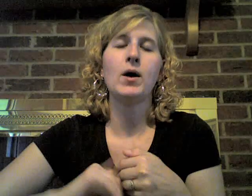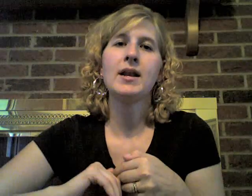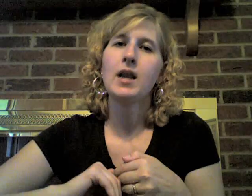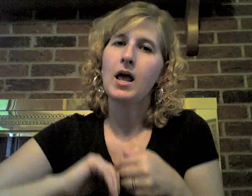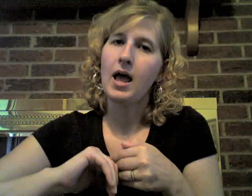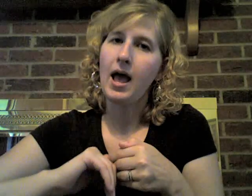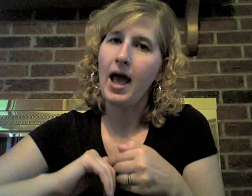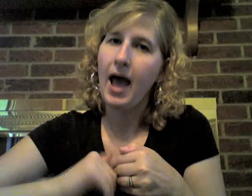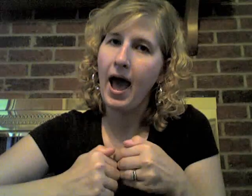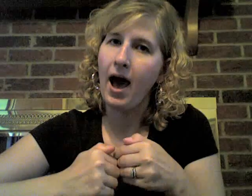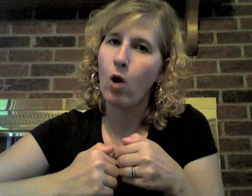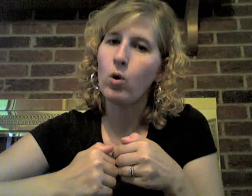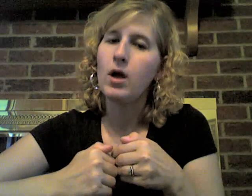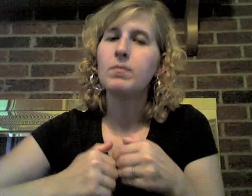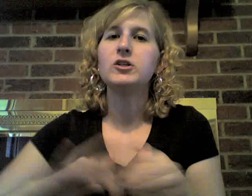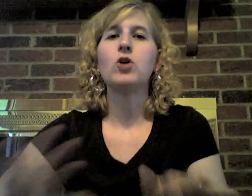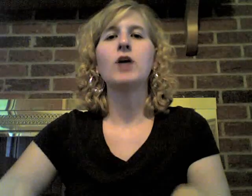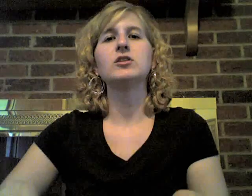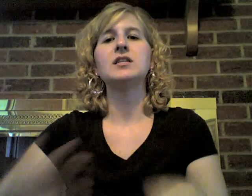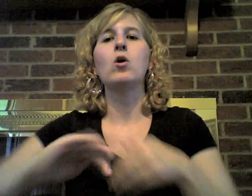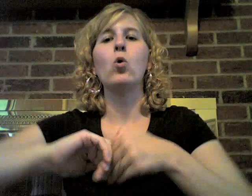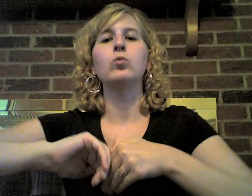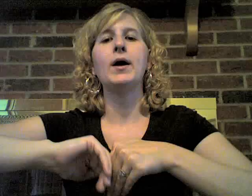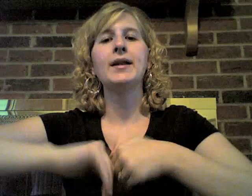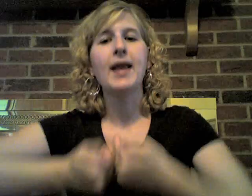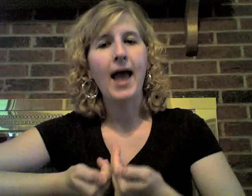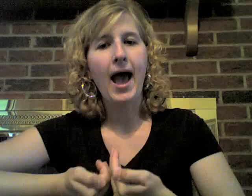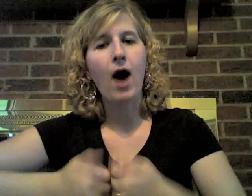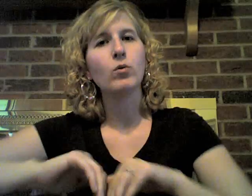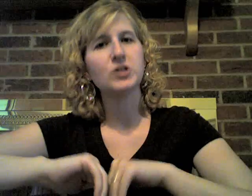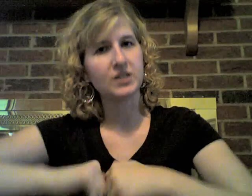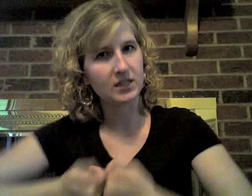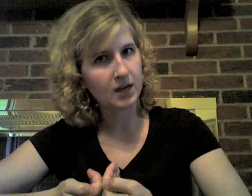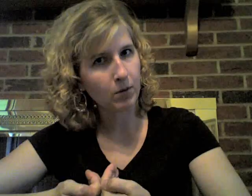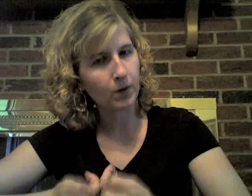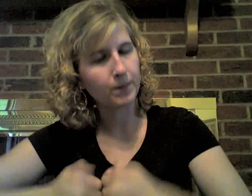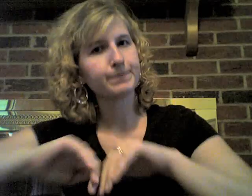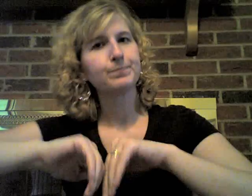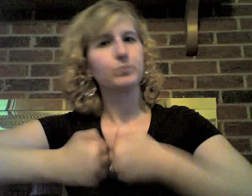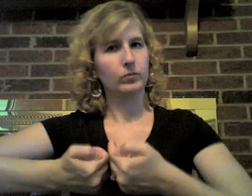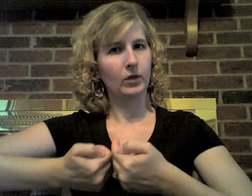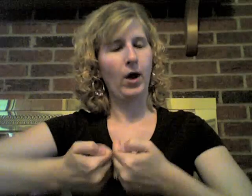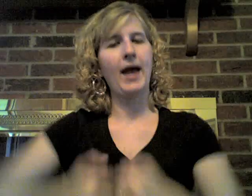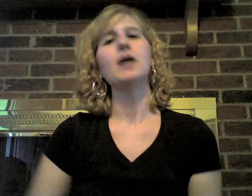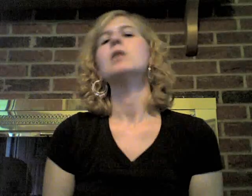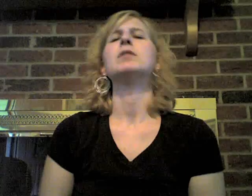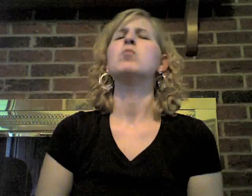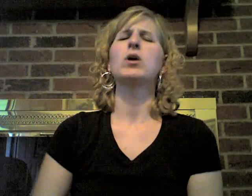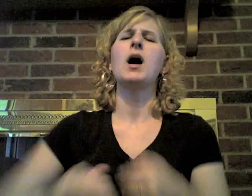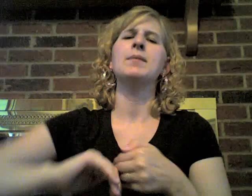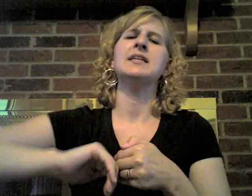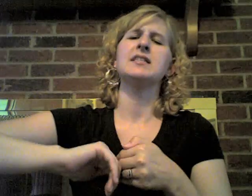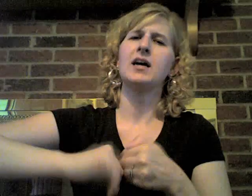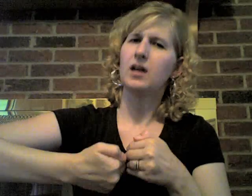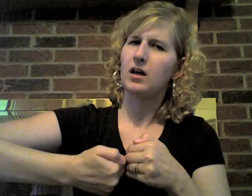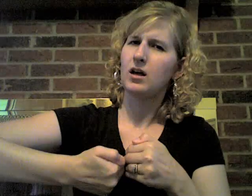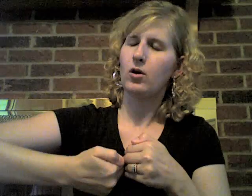one, how, but you'll also see the old one, how, which is the double. Okay. But the more common is the.